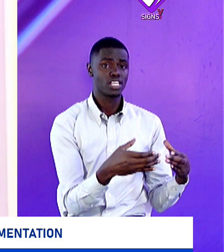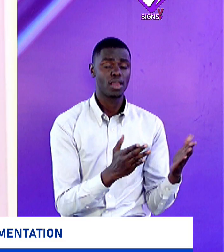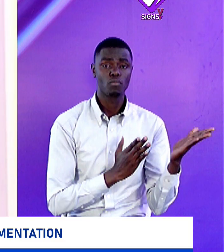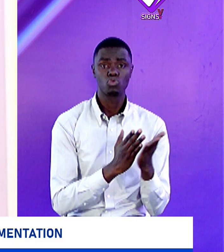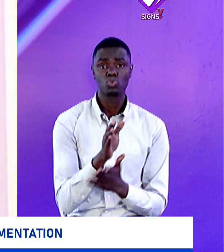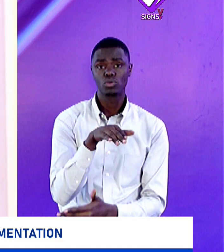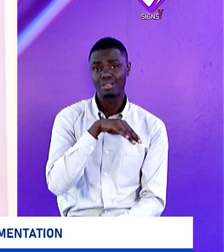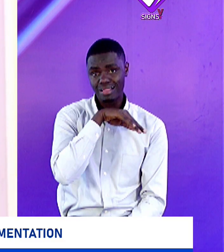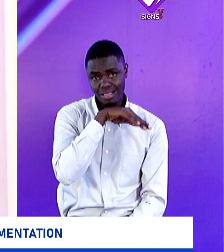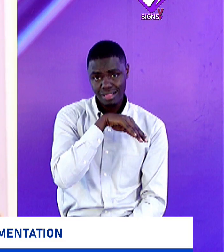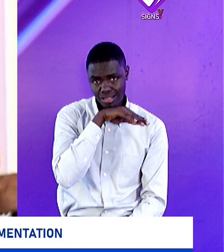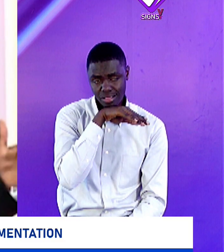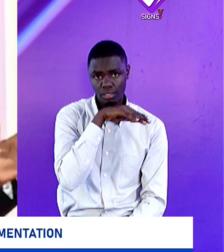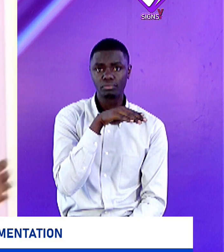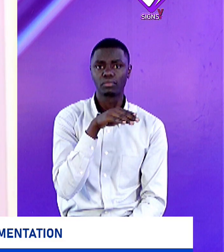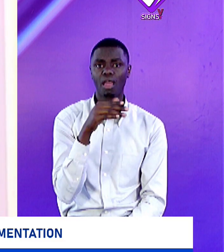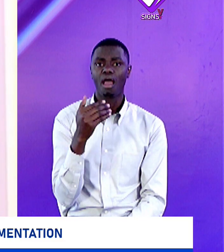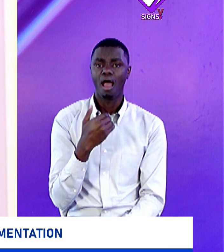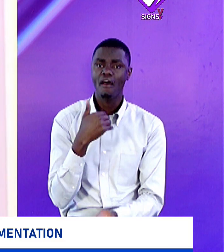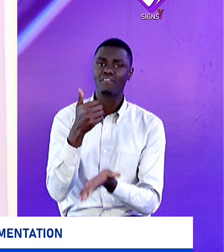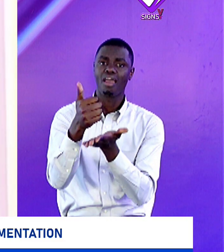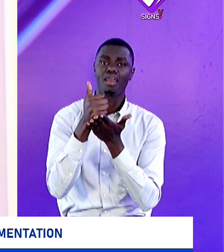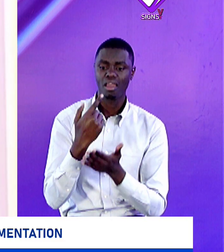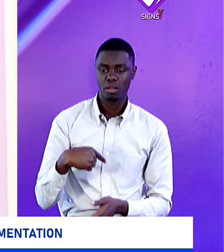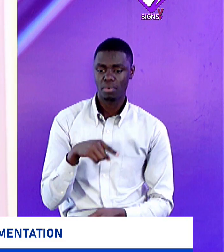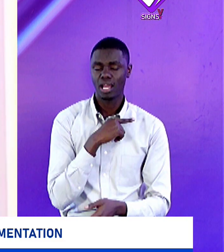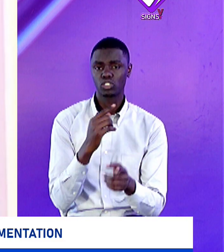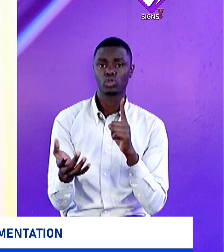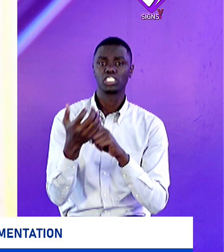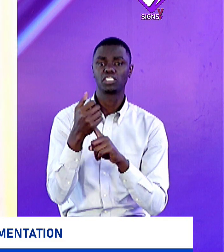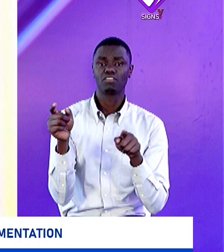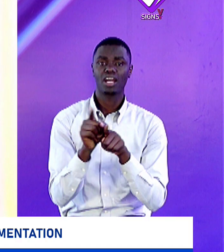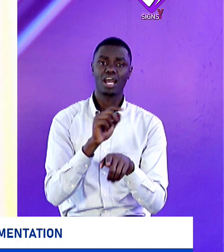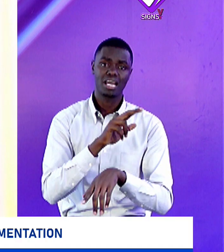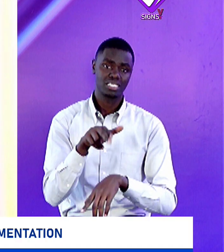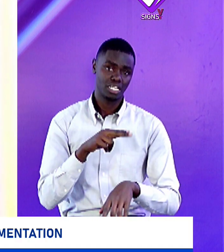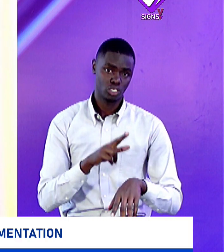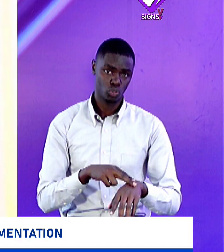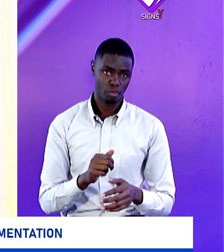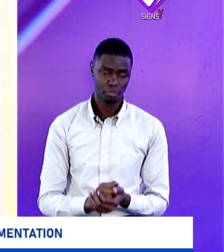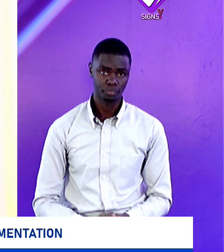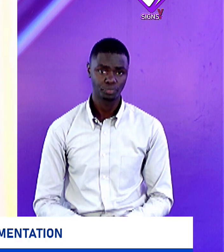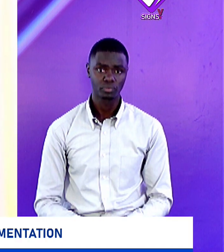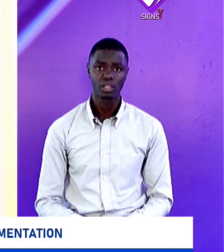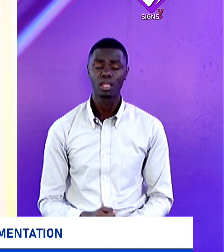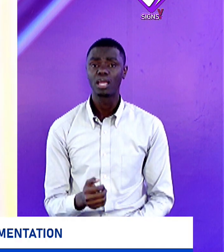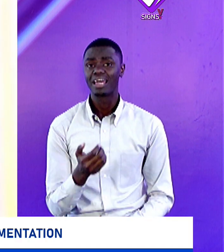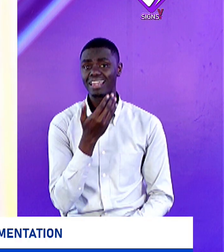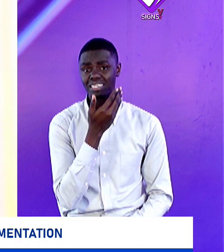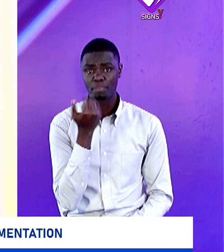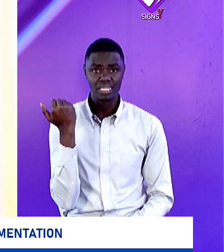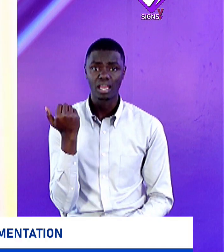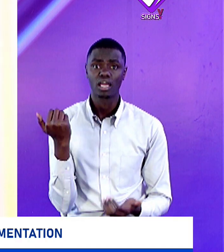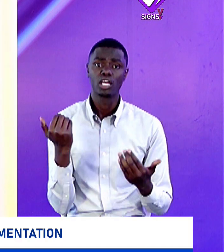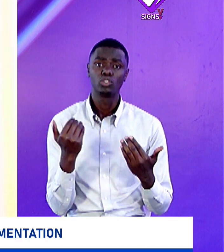His Excellency Raila Odinga has helped us to achieve as a nation. Decided that it is better to have